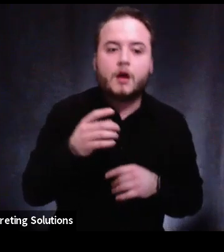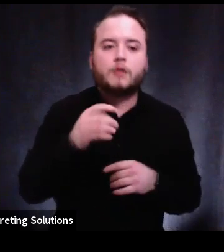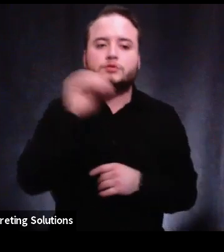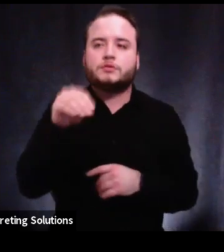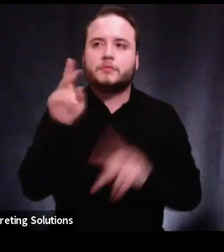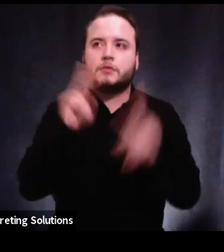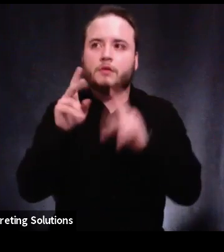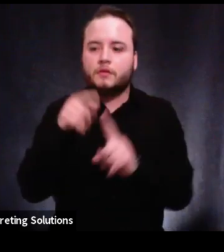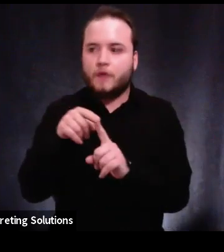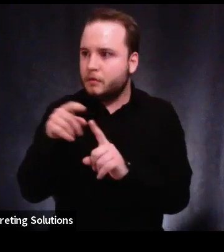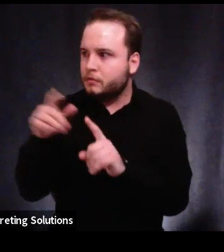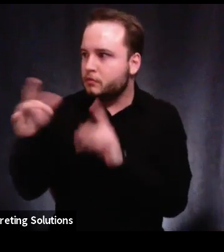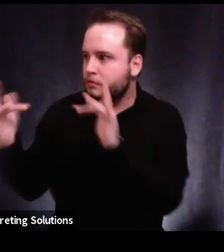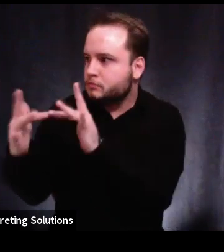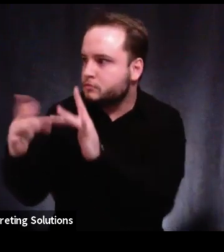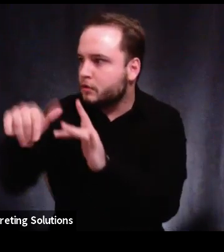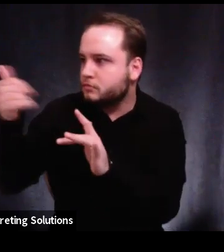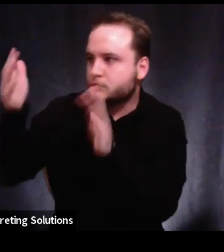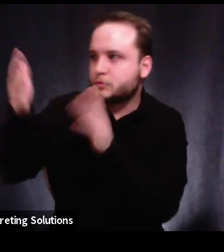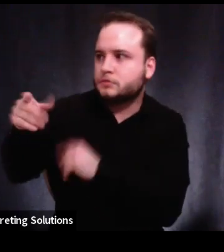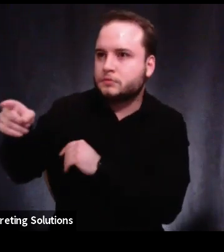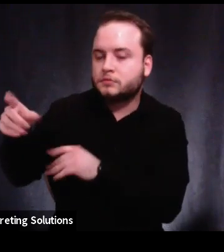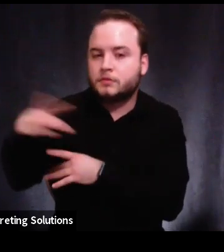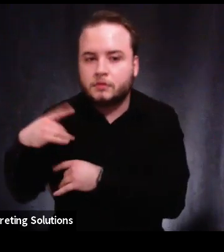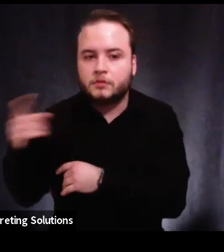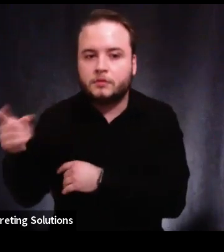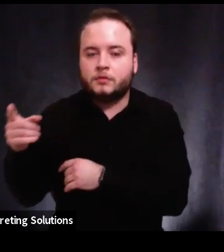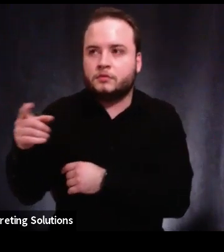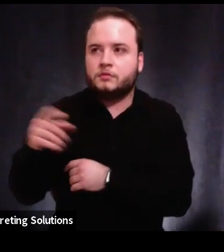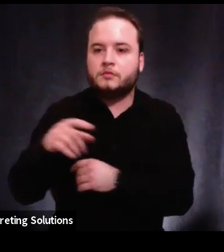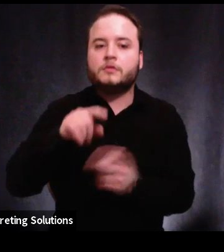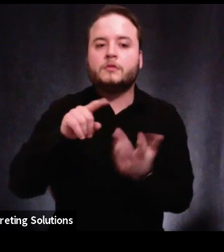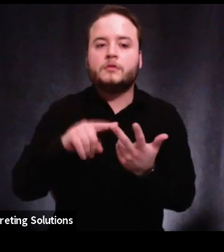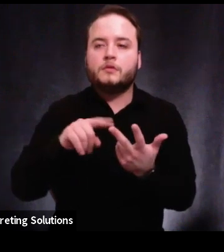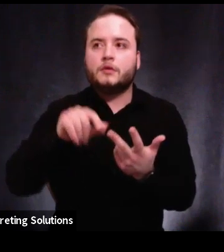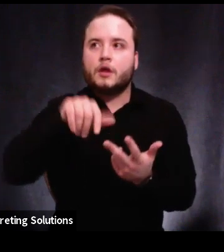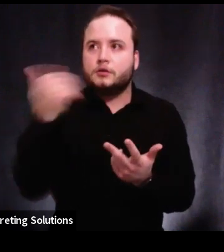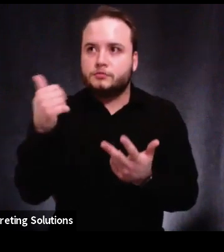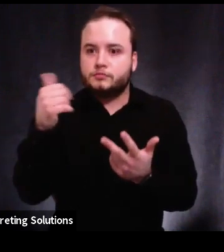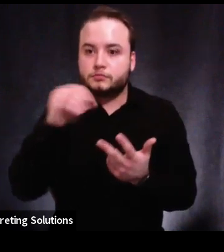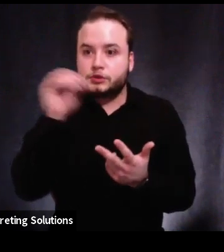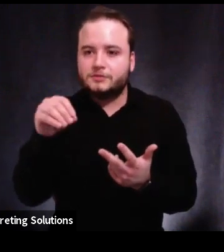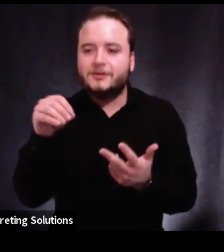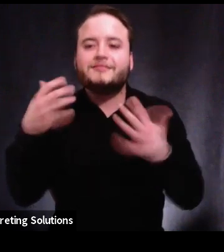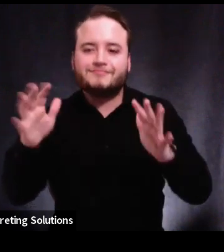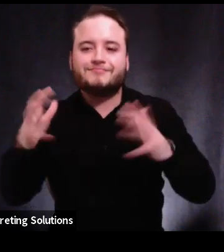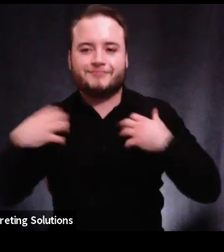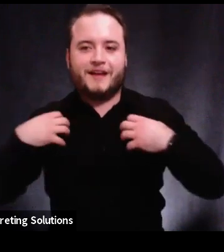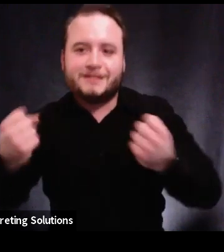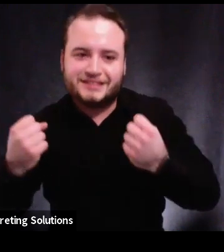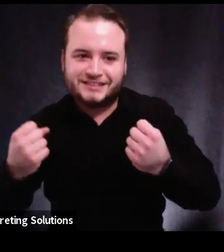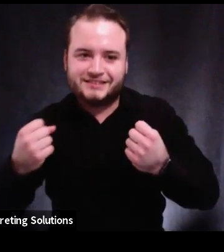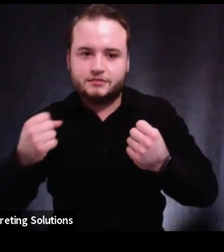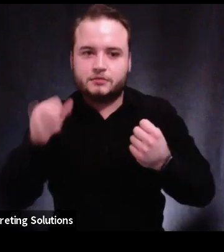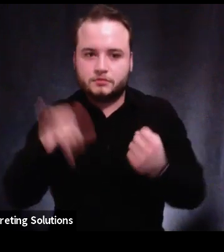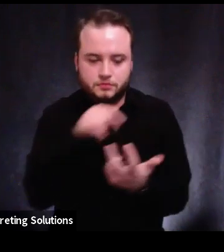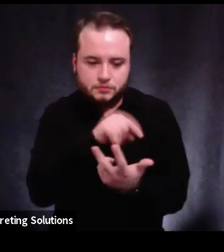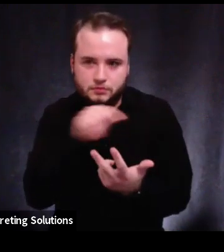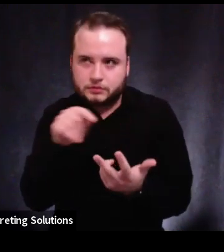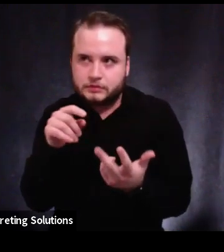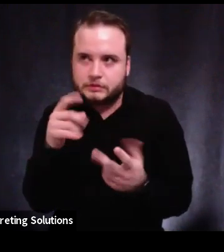partial insight into actual confirmed cases, we have mathematical relationships